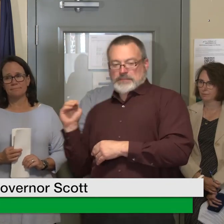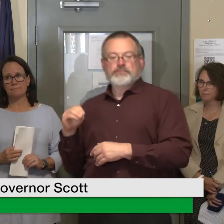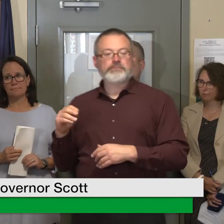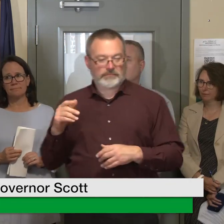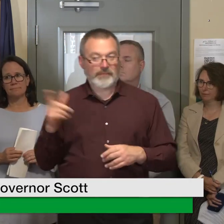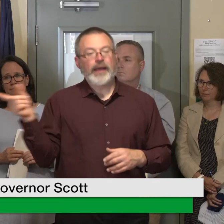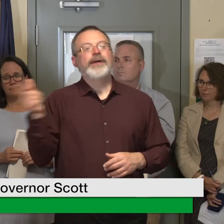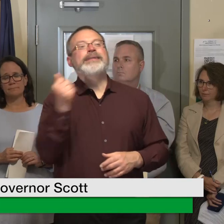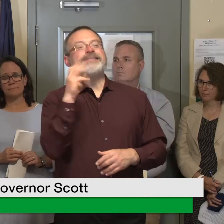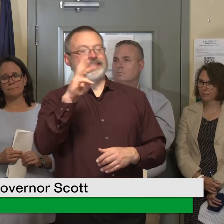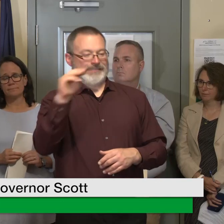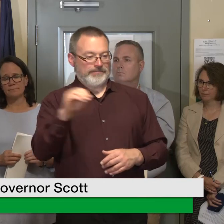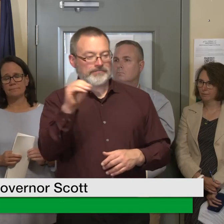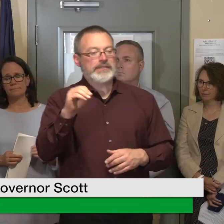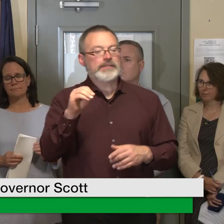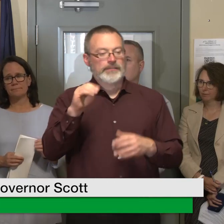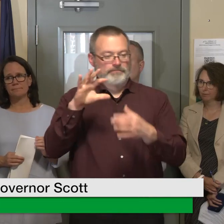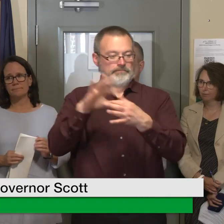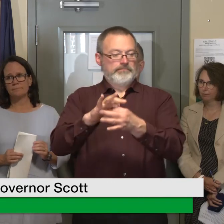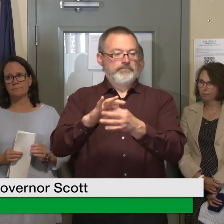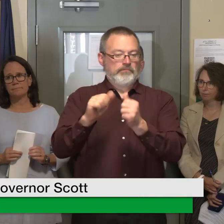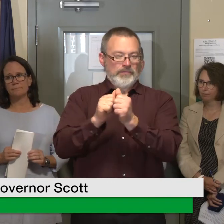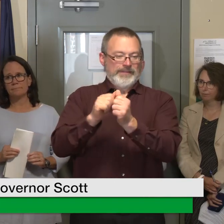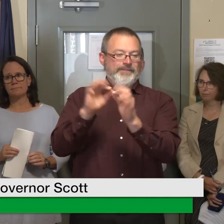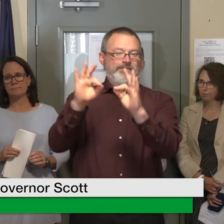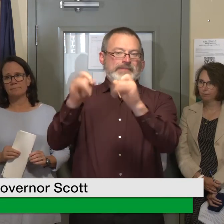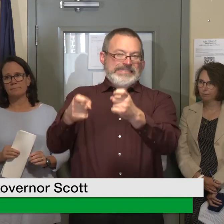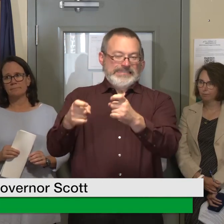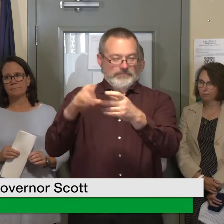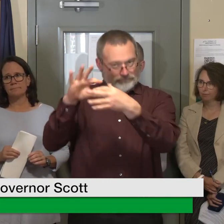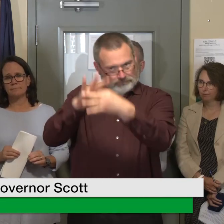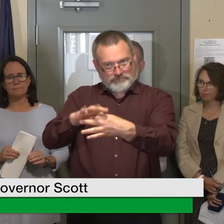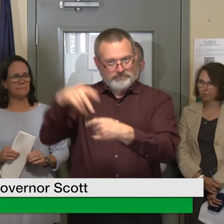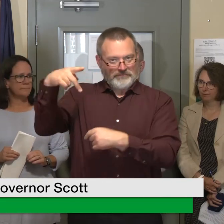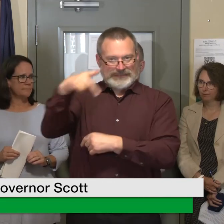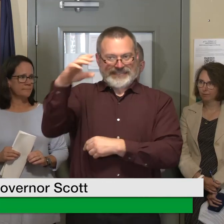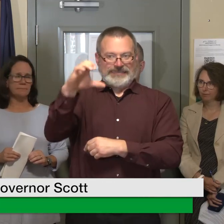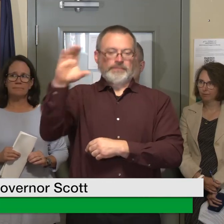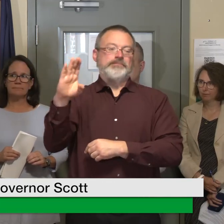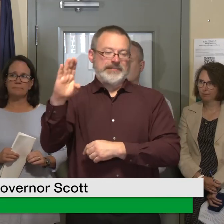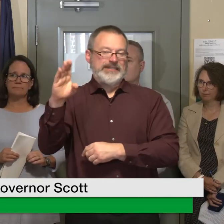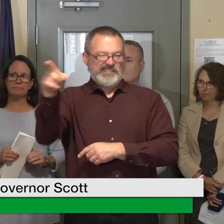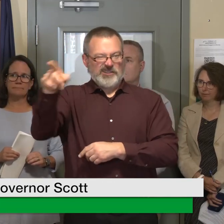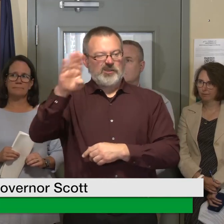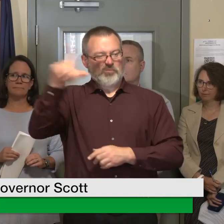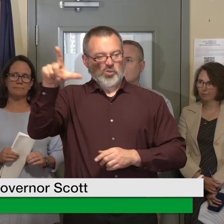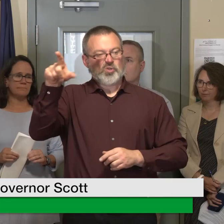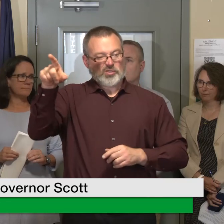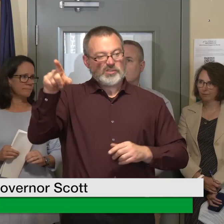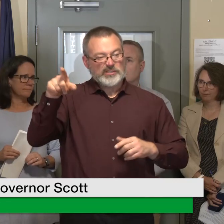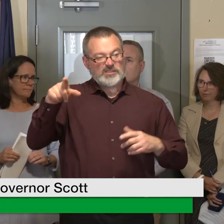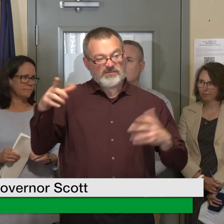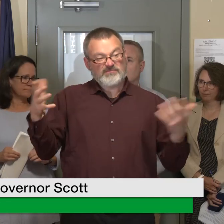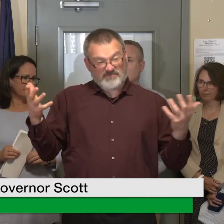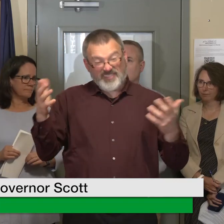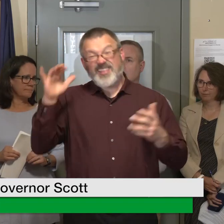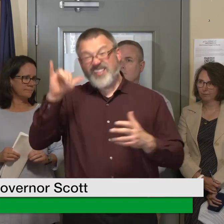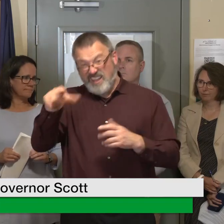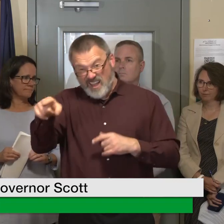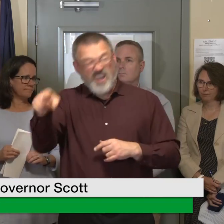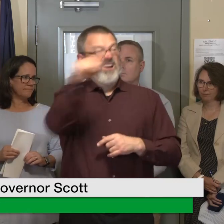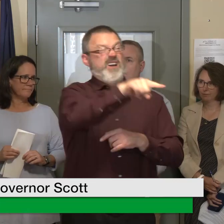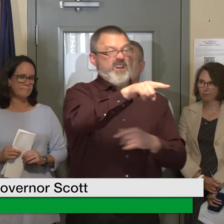$16 million for remediation for PCBs, which is impacting a number of other schools throughout